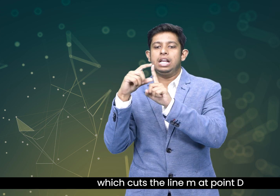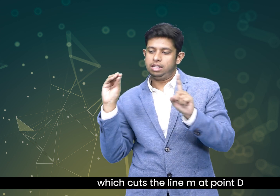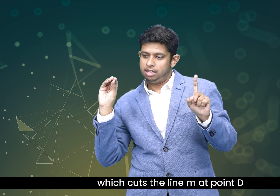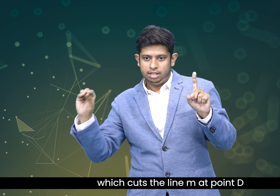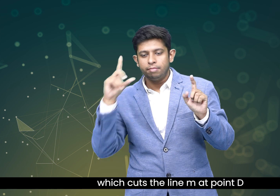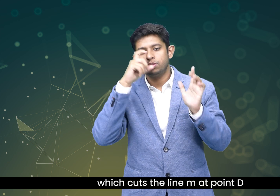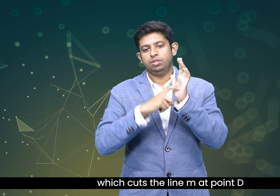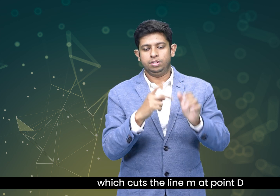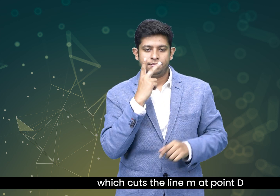M at point D.